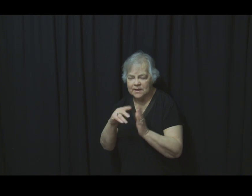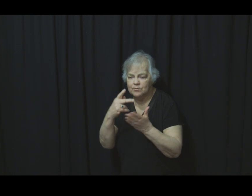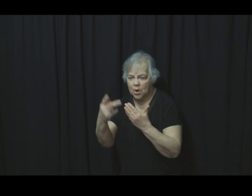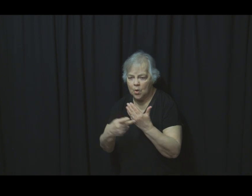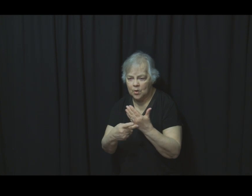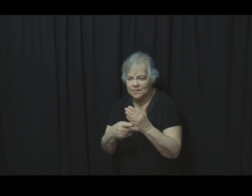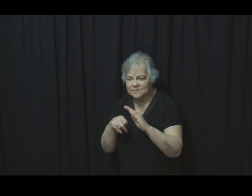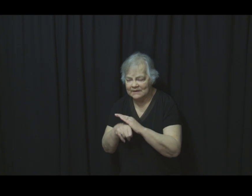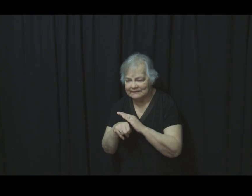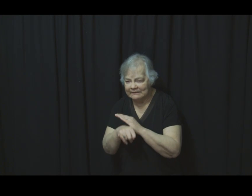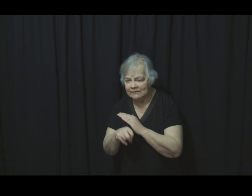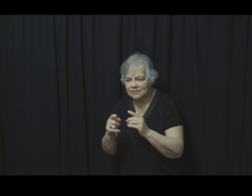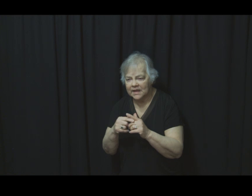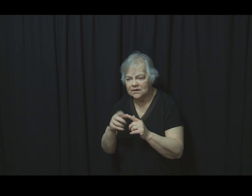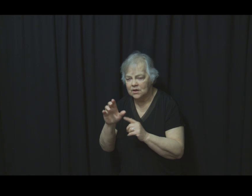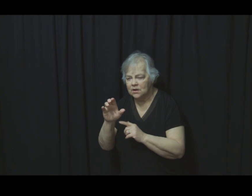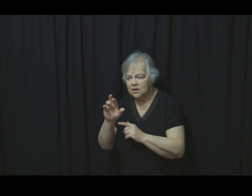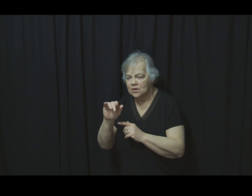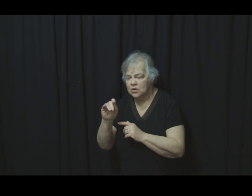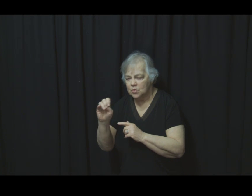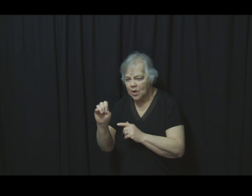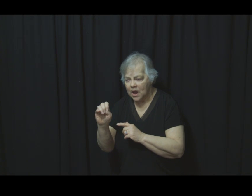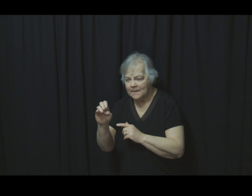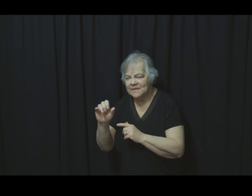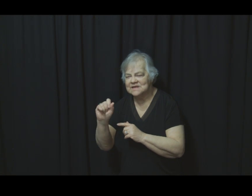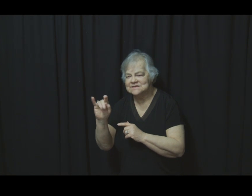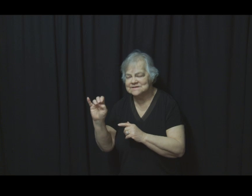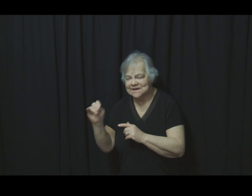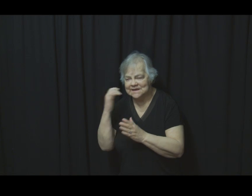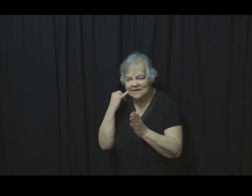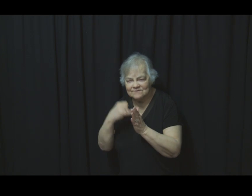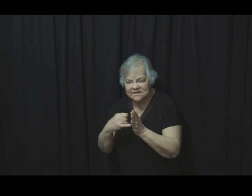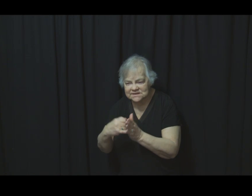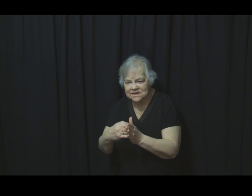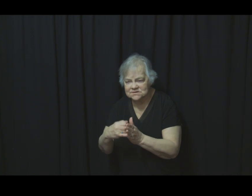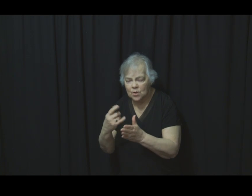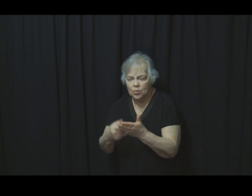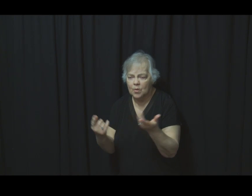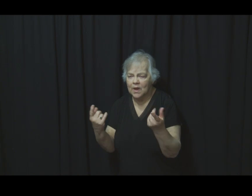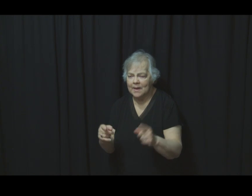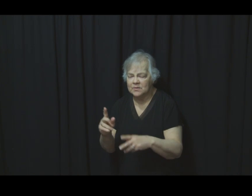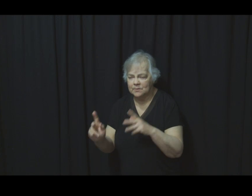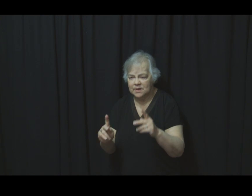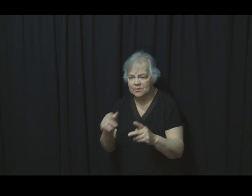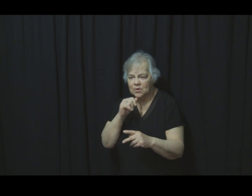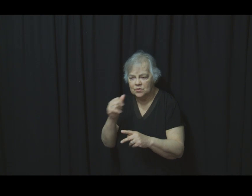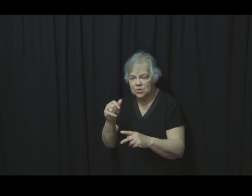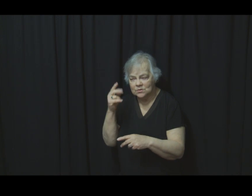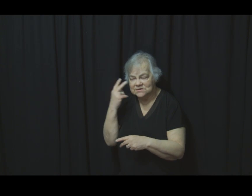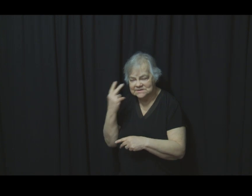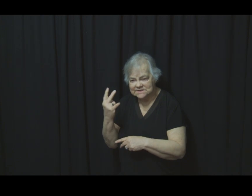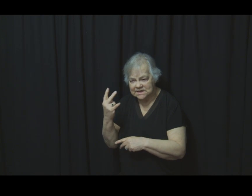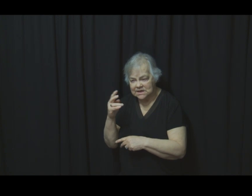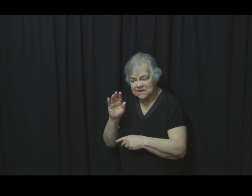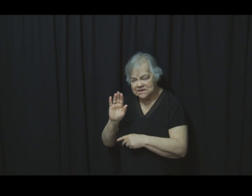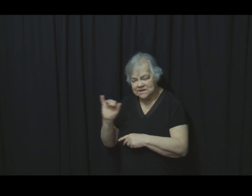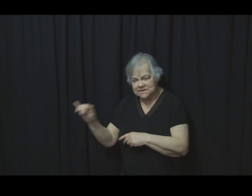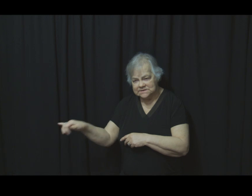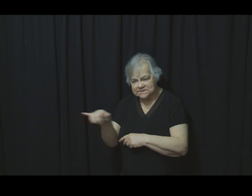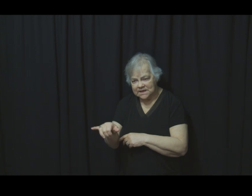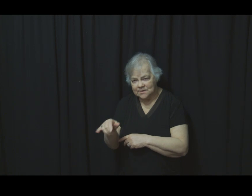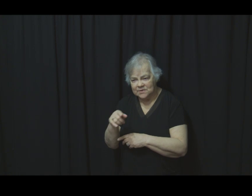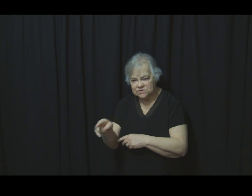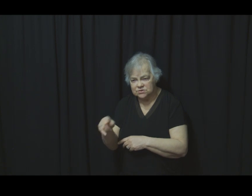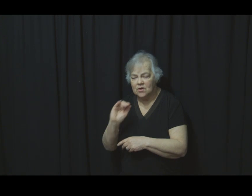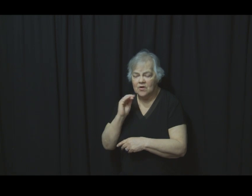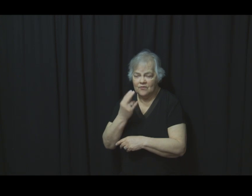crime scene investigation especially. What is to become of all those people who don't see it your way? For us in the